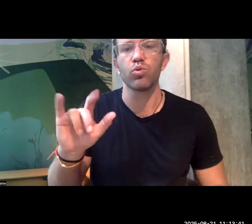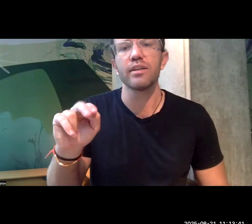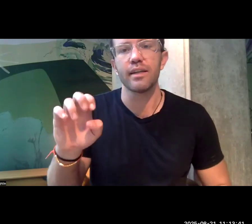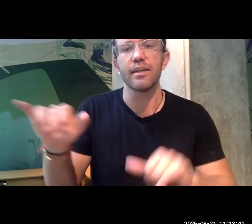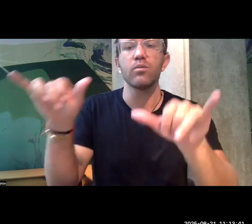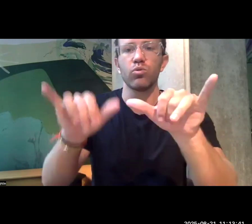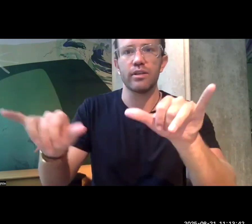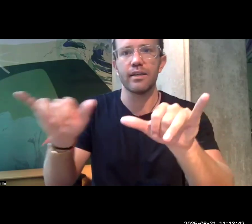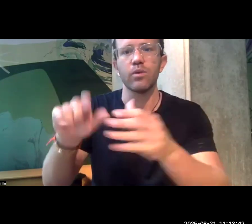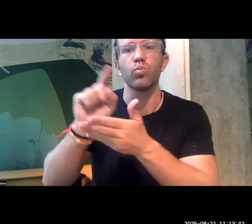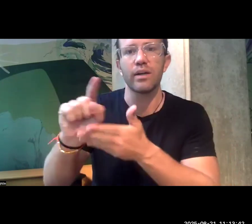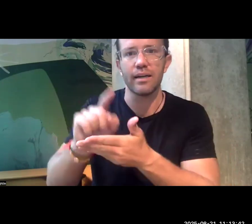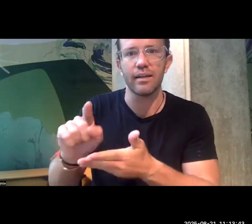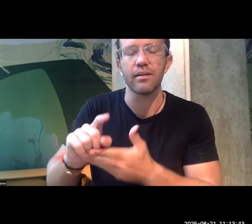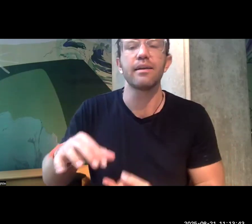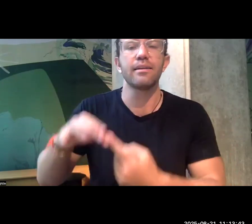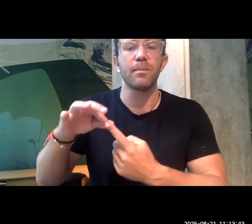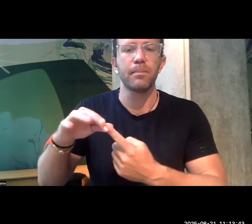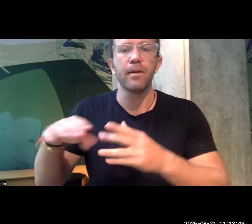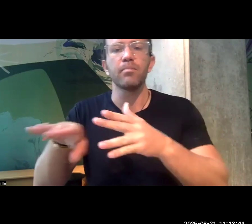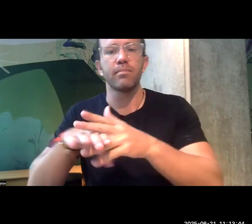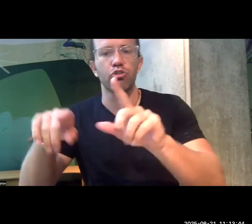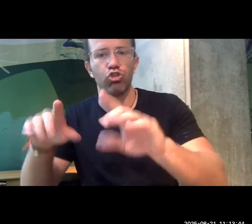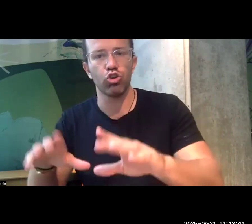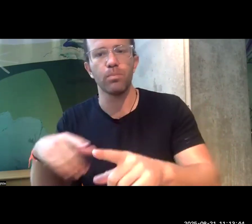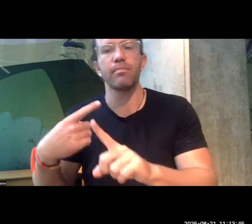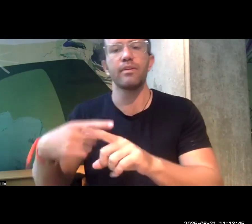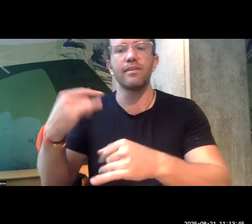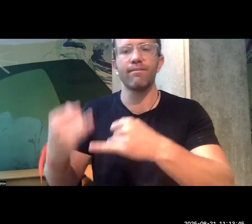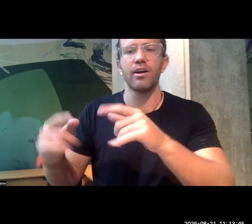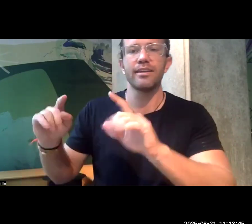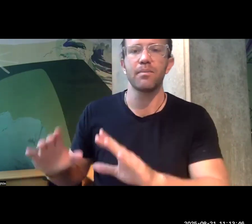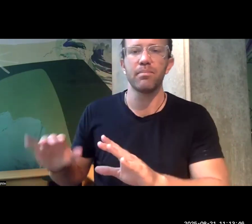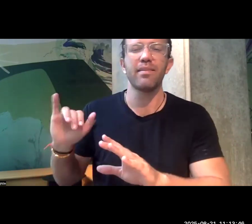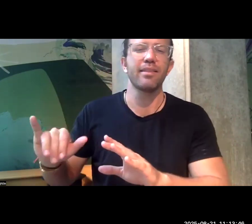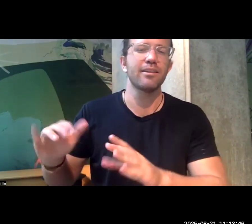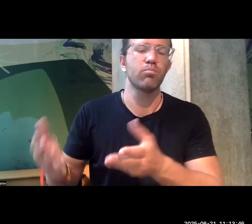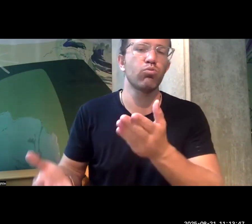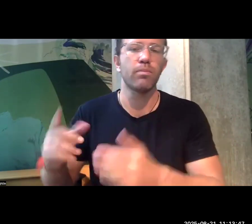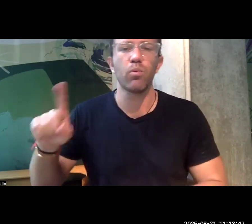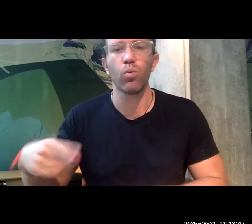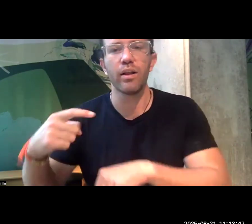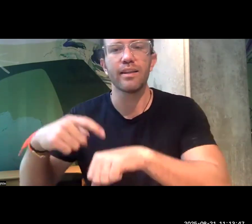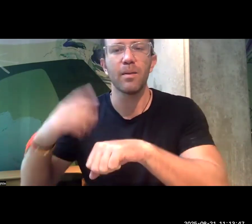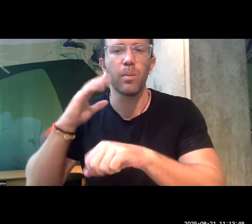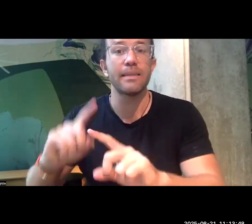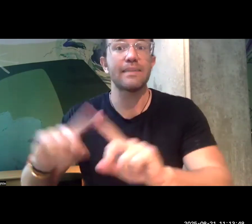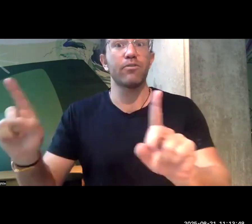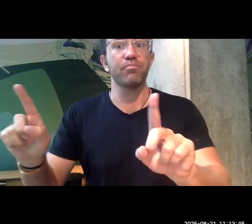will be mostly routine, weekly. We'll have a midterm, a final